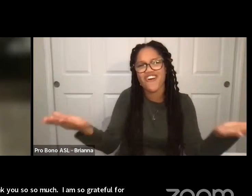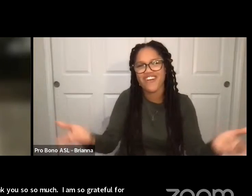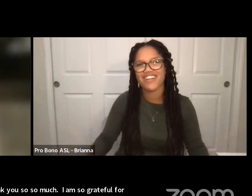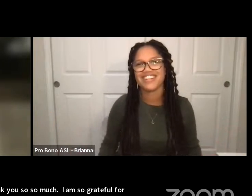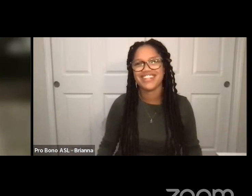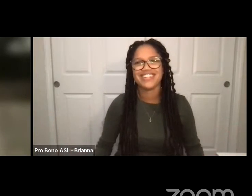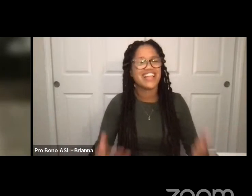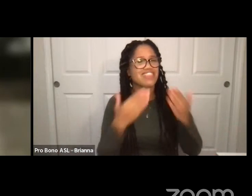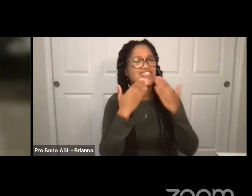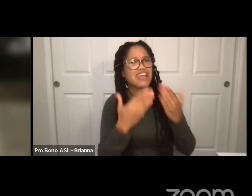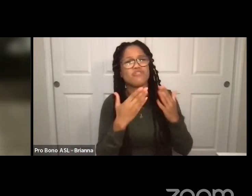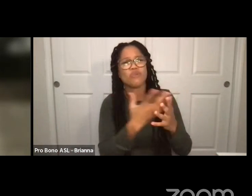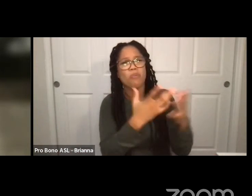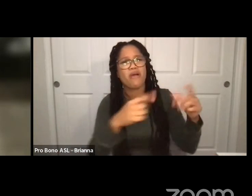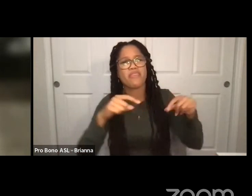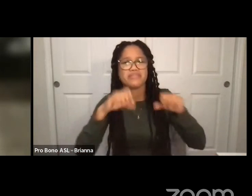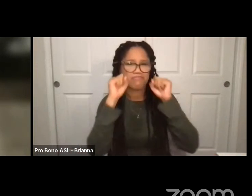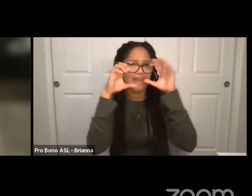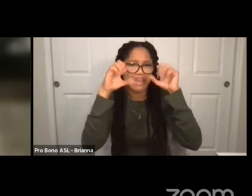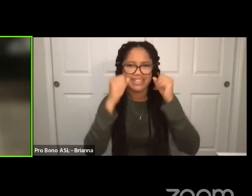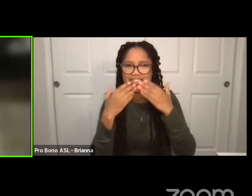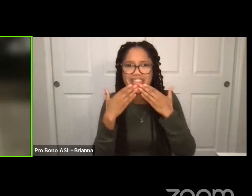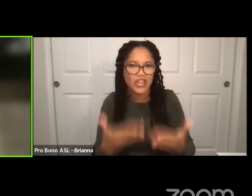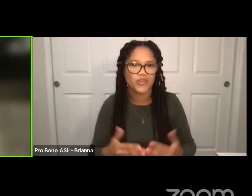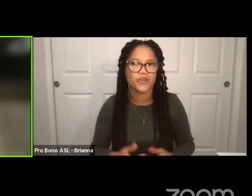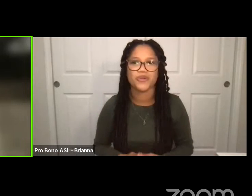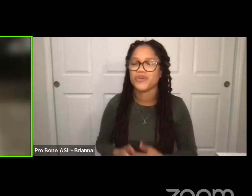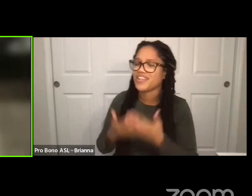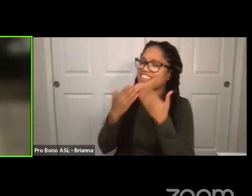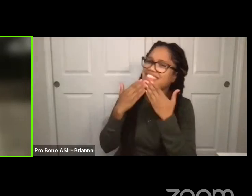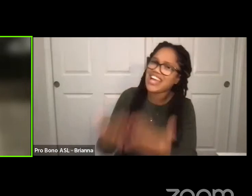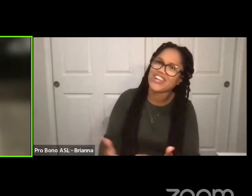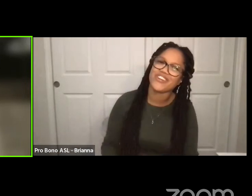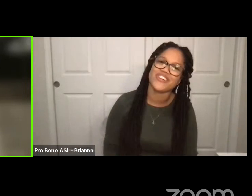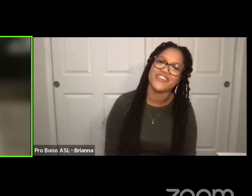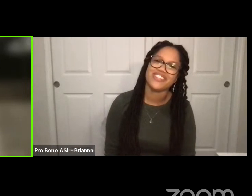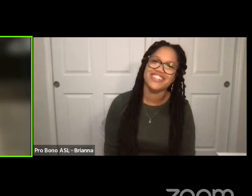you, Dr. Melina. This has been amazing. Thank you. Thank you.